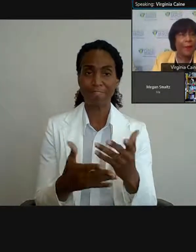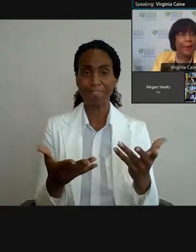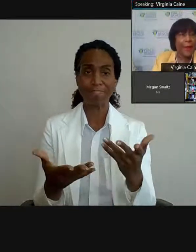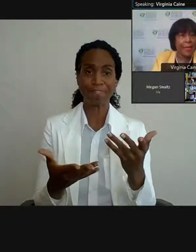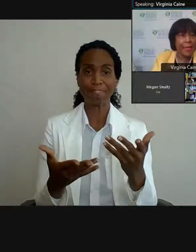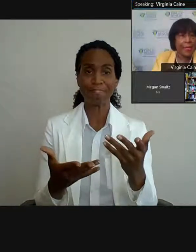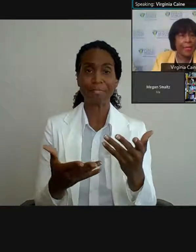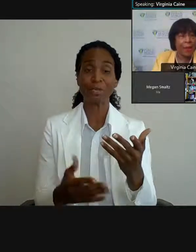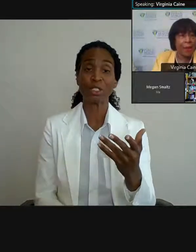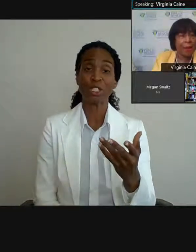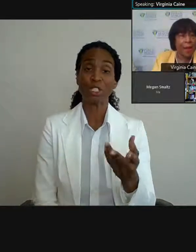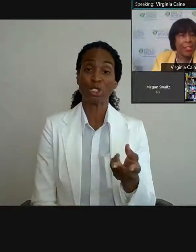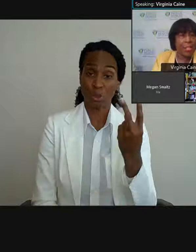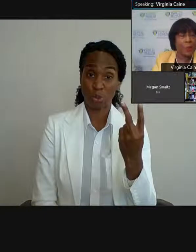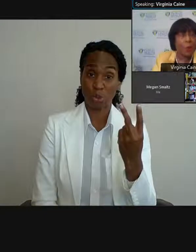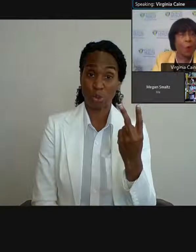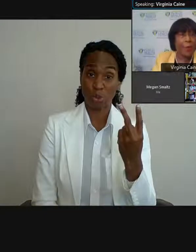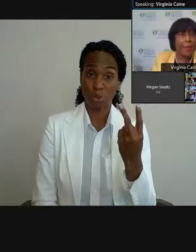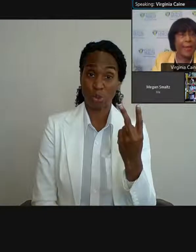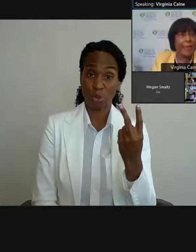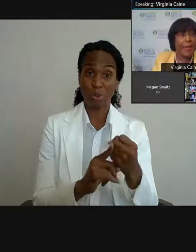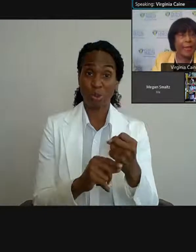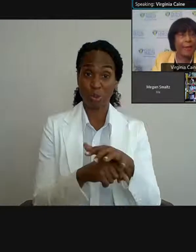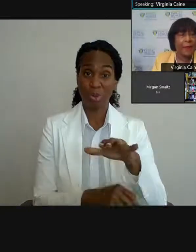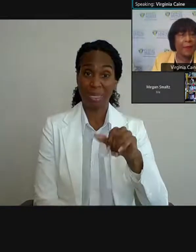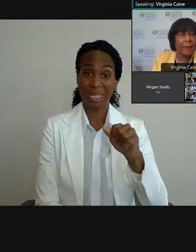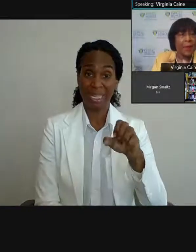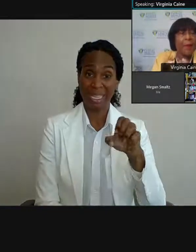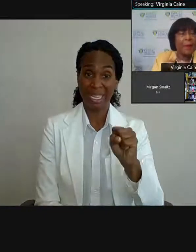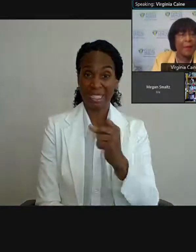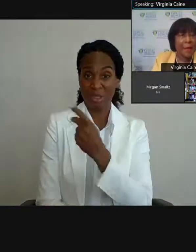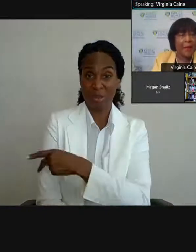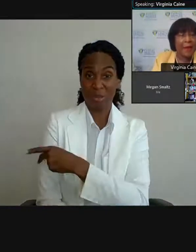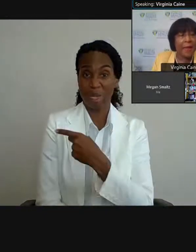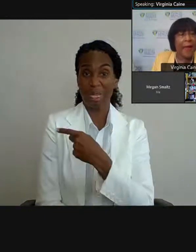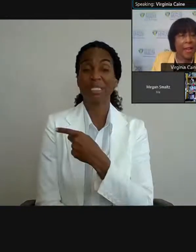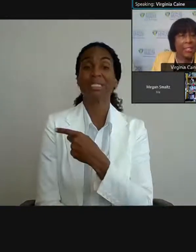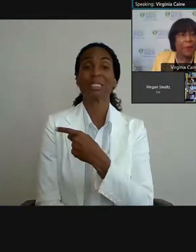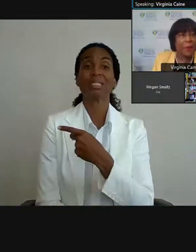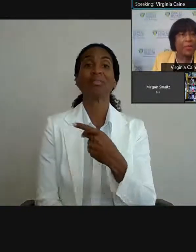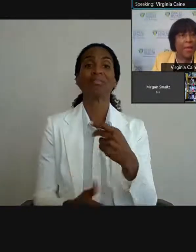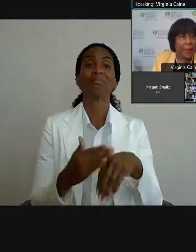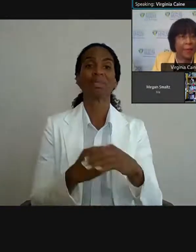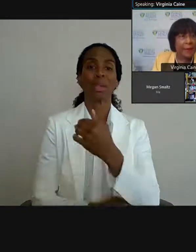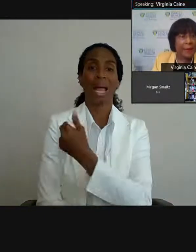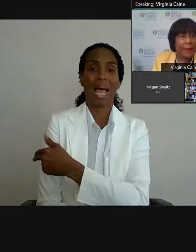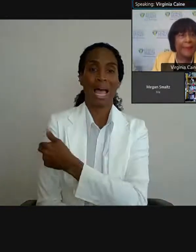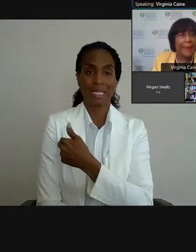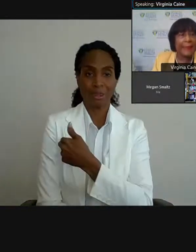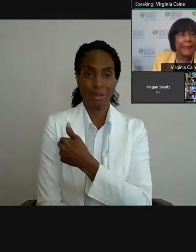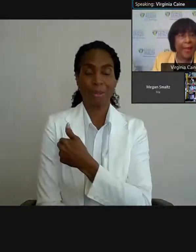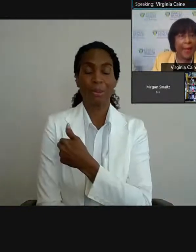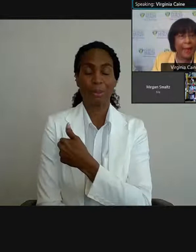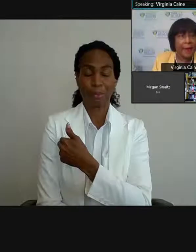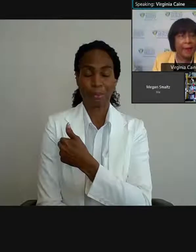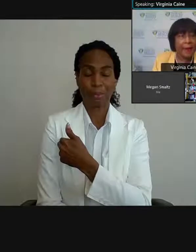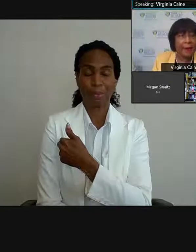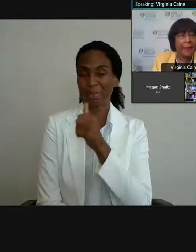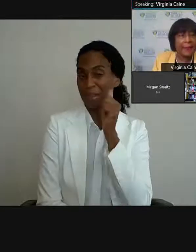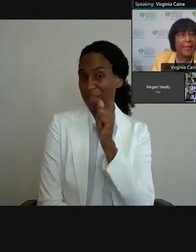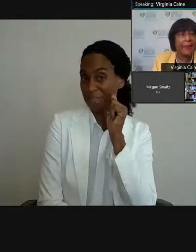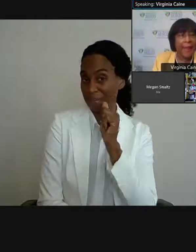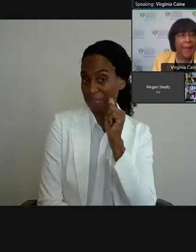2 cases of patients with COVID-19 being admitted in a hospital setting each